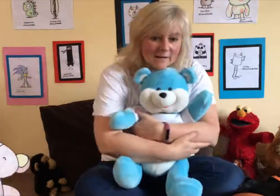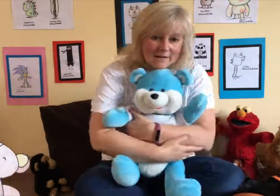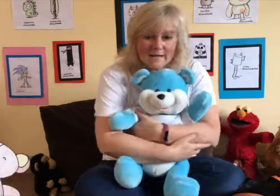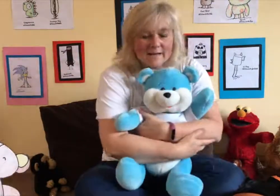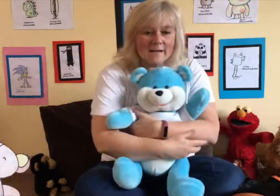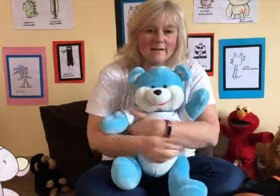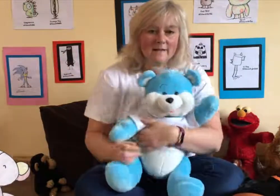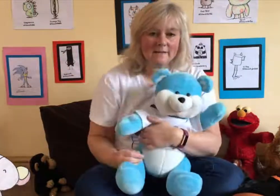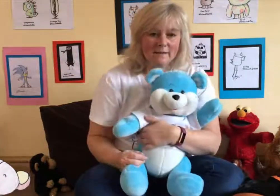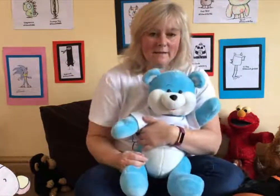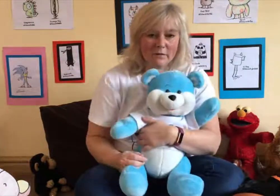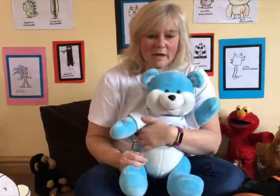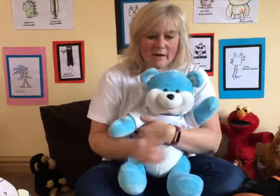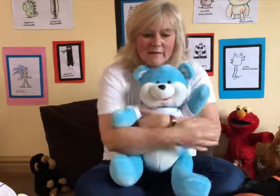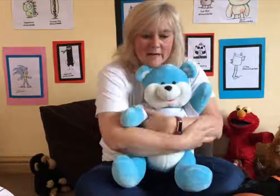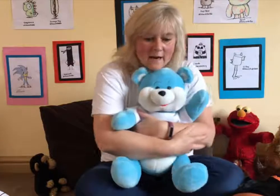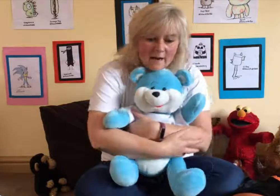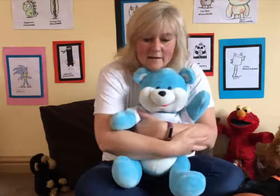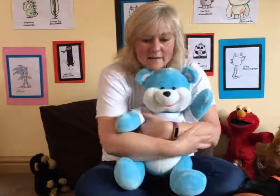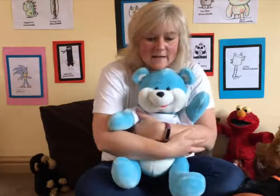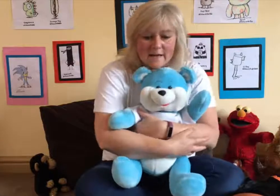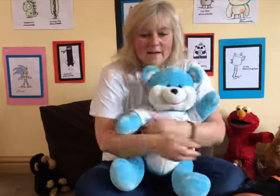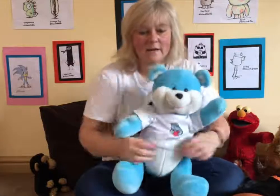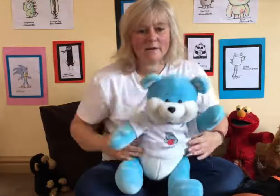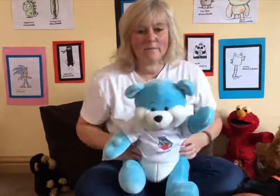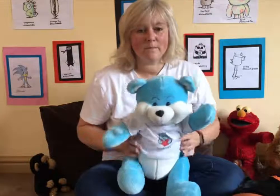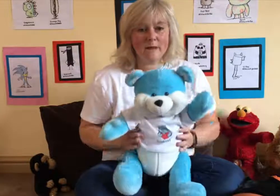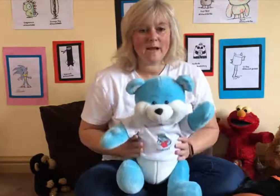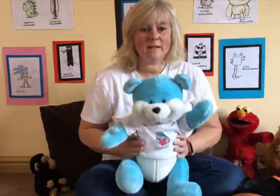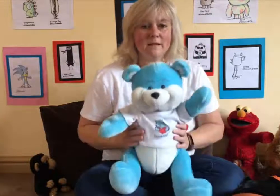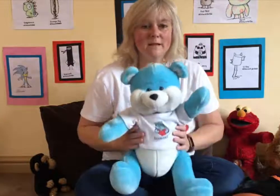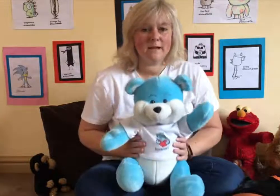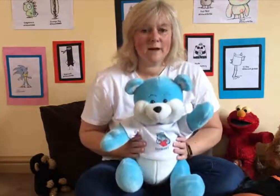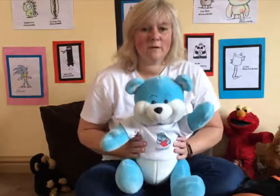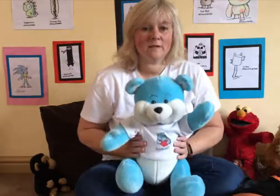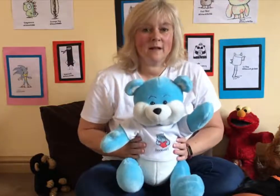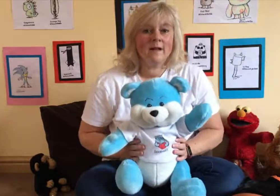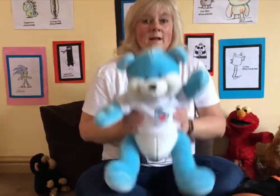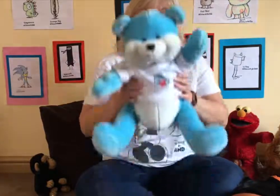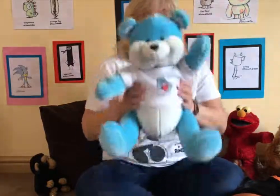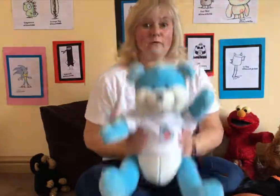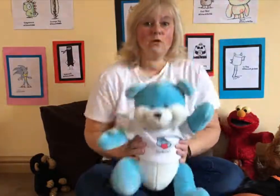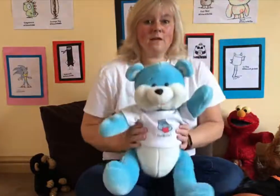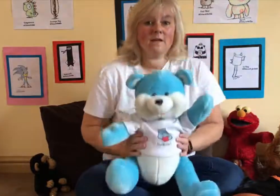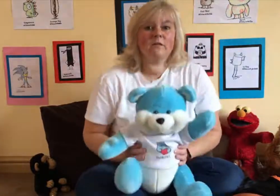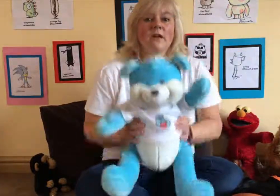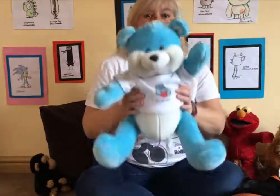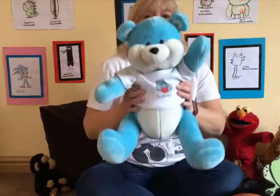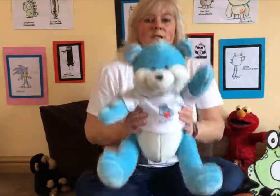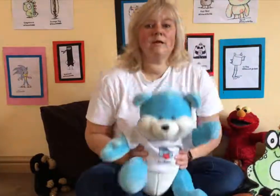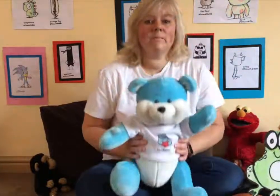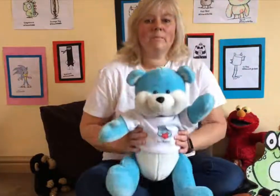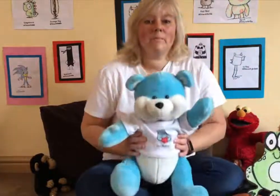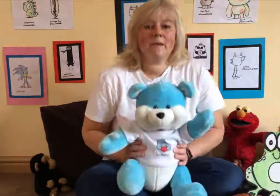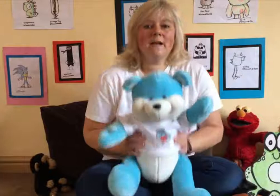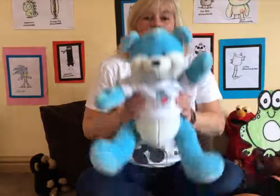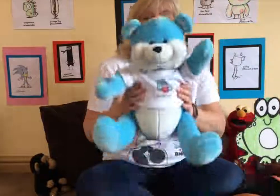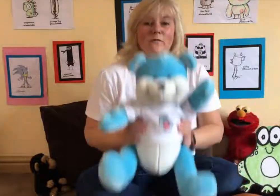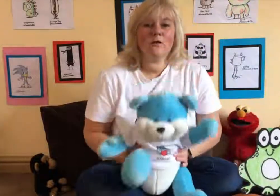cuddly, a teddy is very cuddly, it couldn't be anything else. A frog is very jumpy, a frog